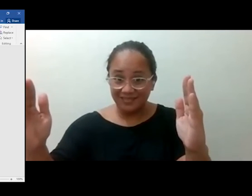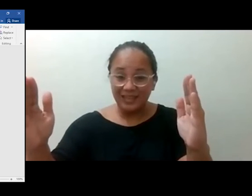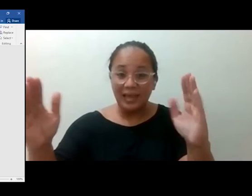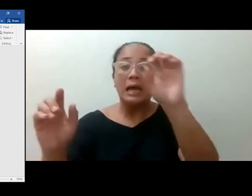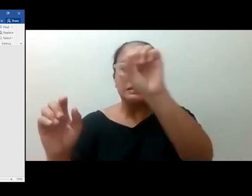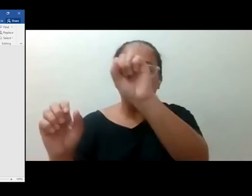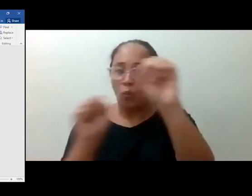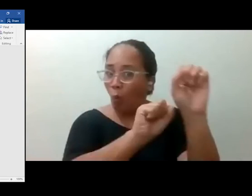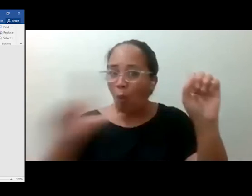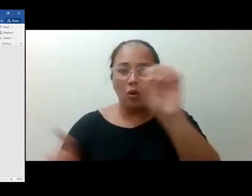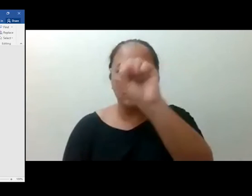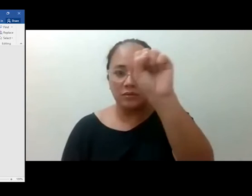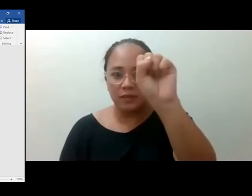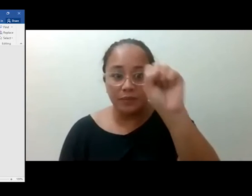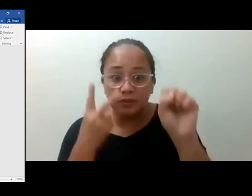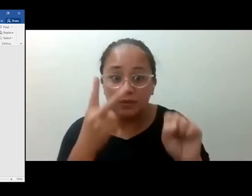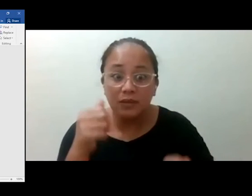You see where it's marked in red.